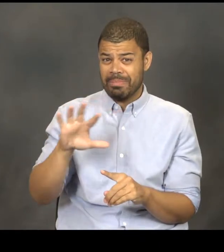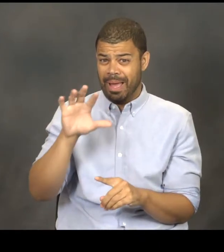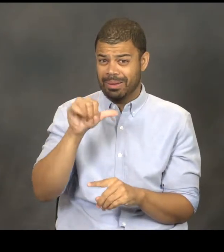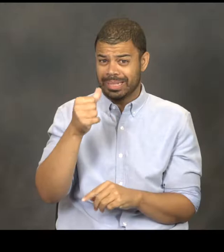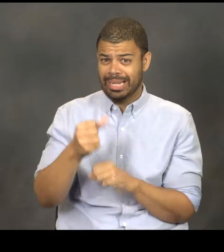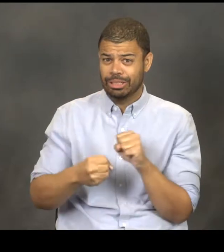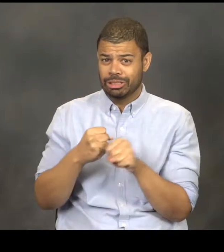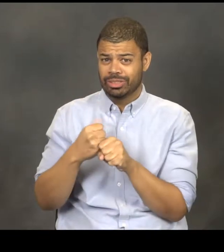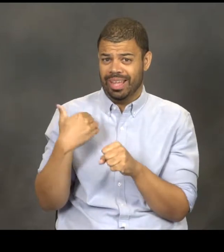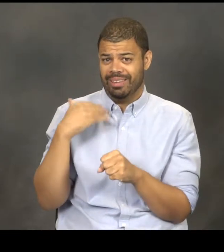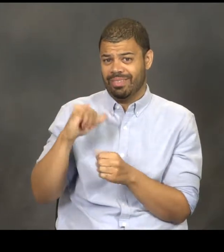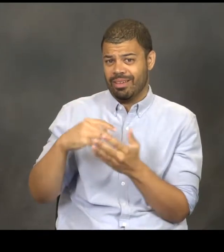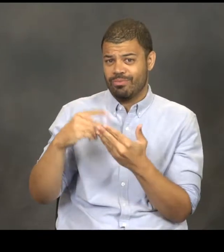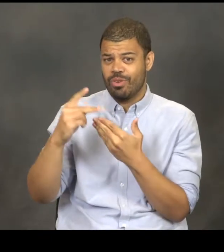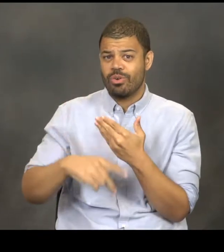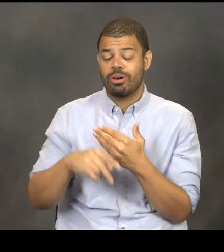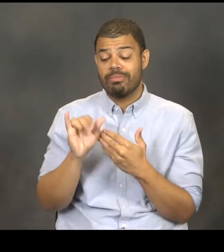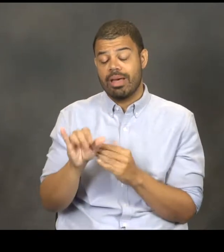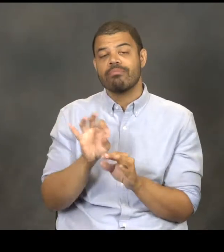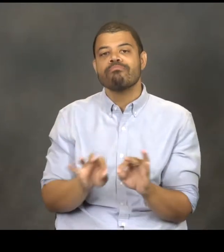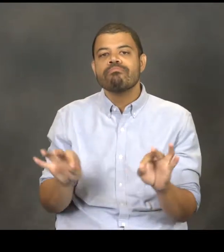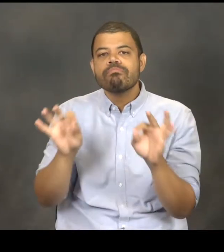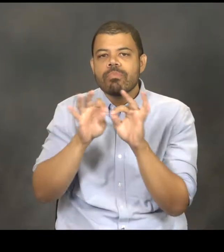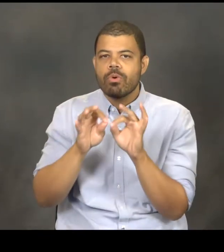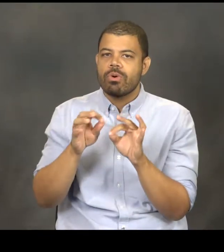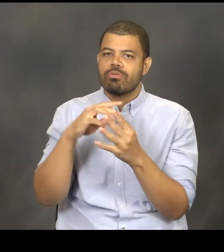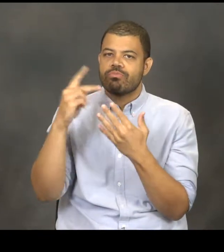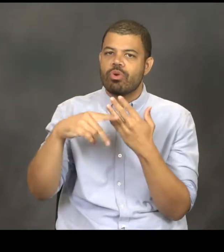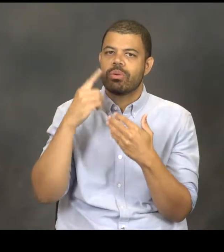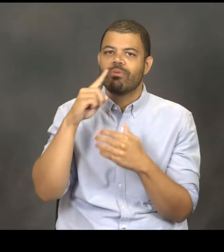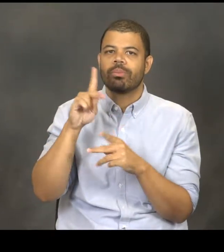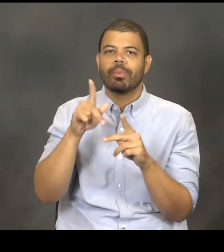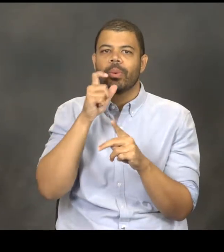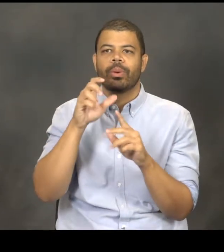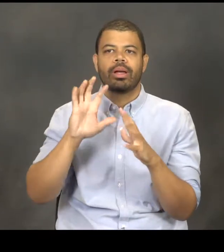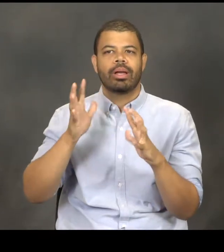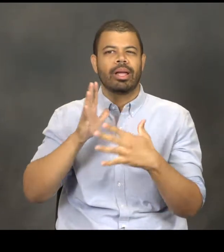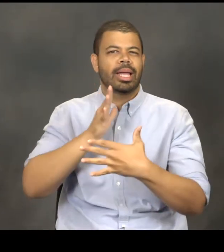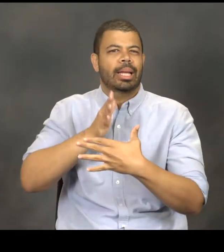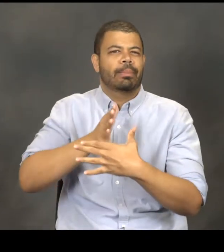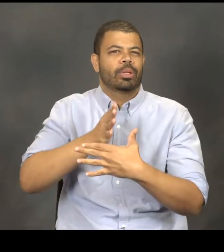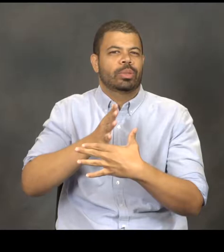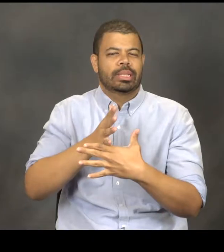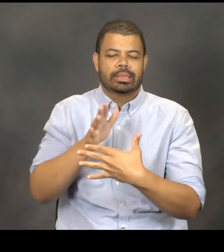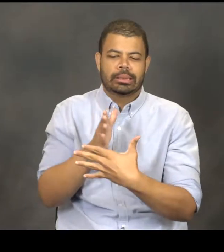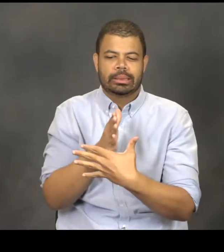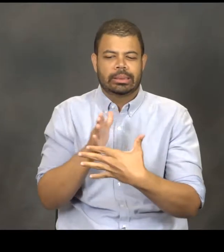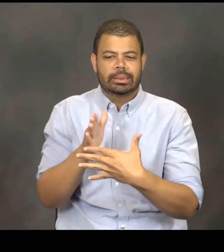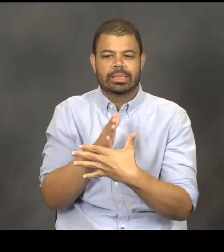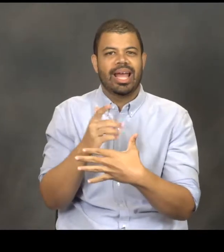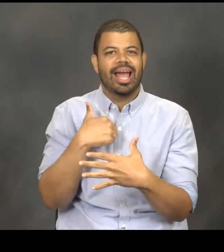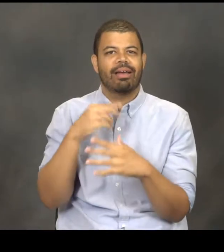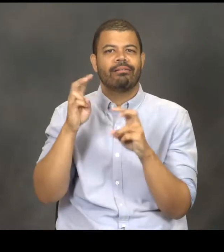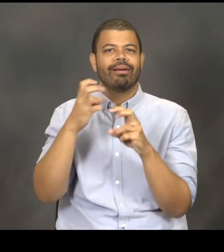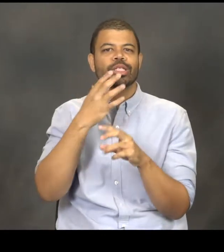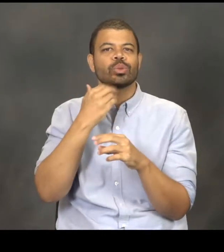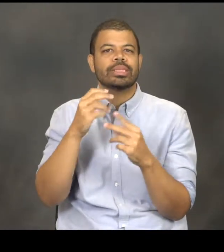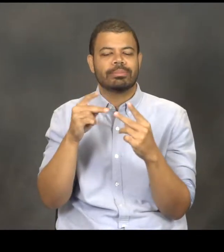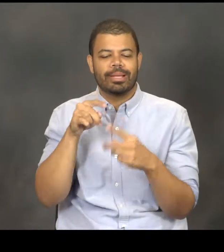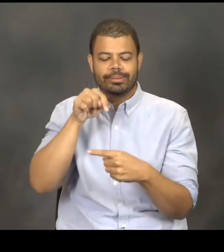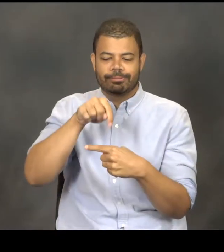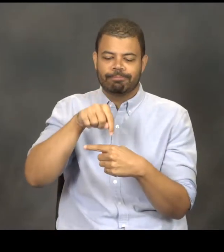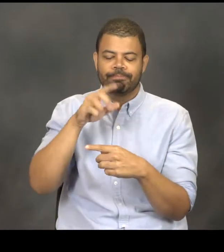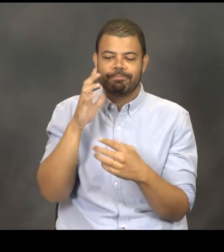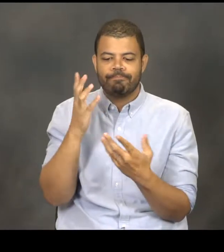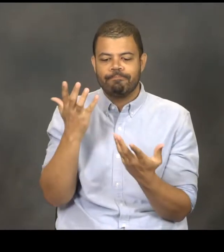decade. An important program for folks that are kind of in between. There's a sweet spot with Jumpstart. So folks that